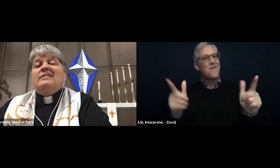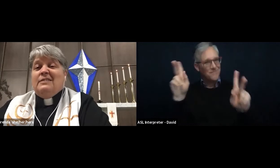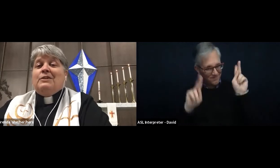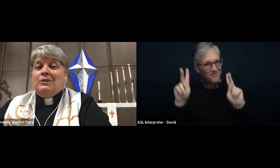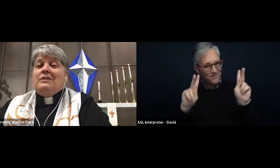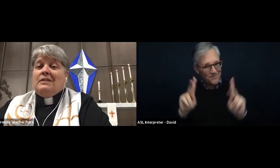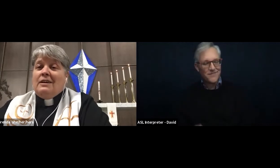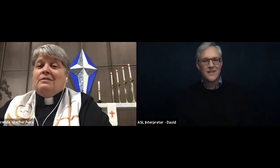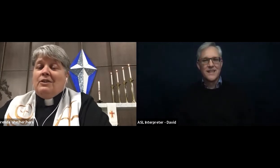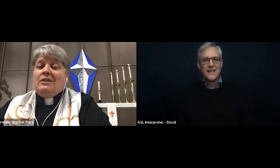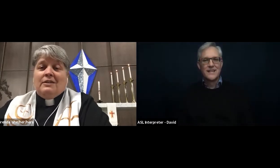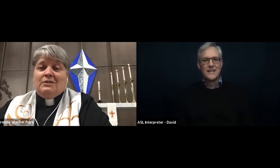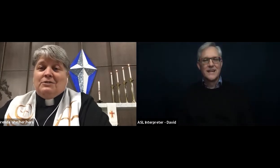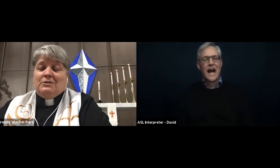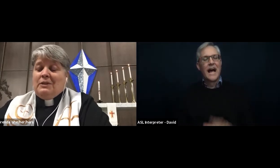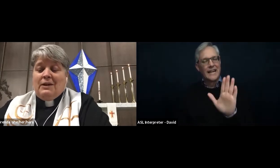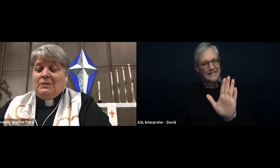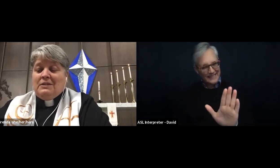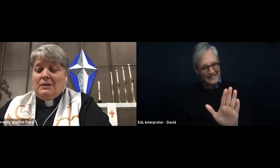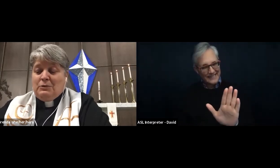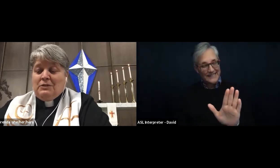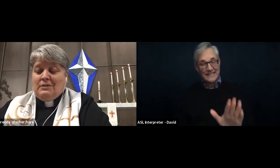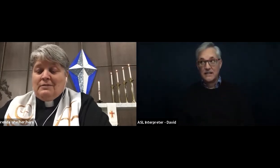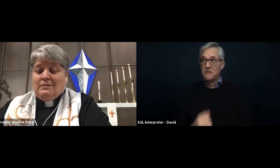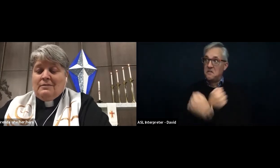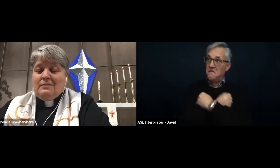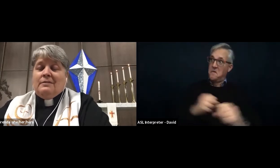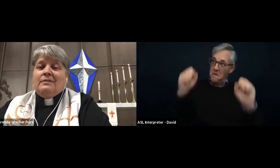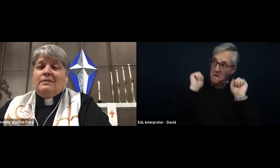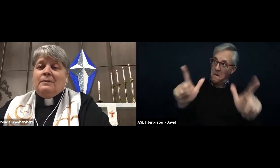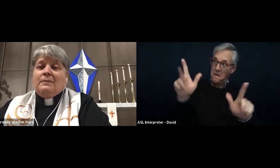it is difficult to love all others without exception.